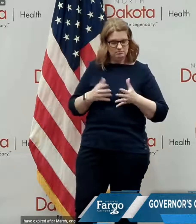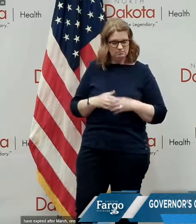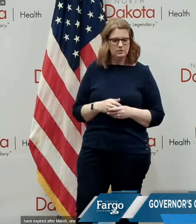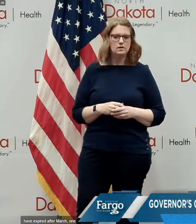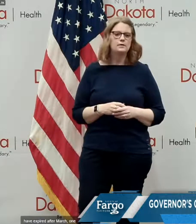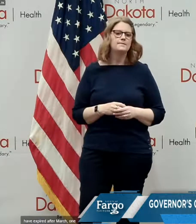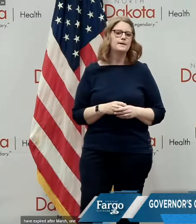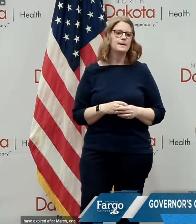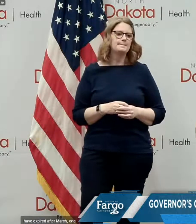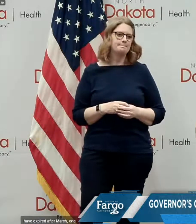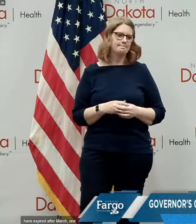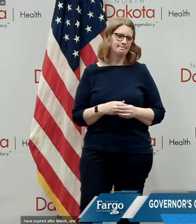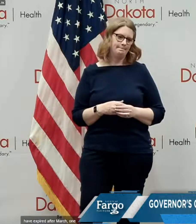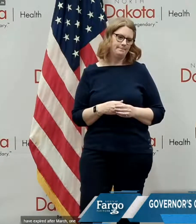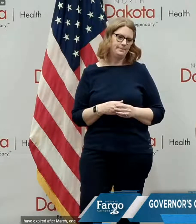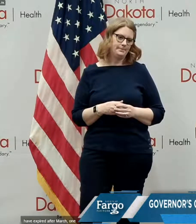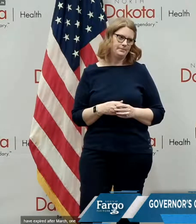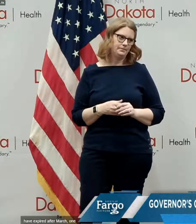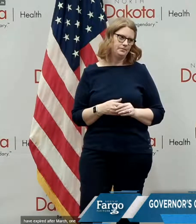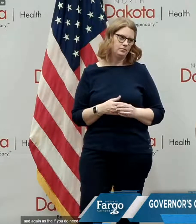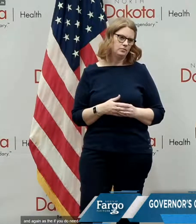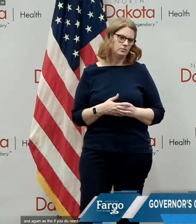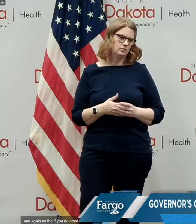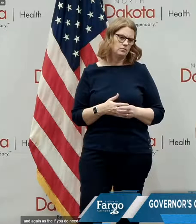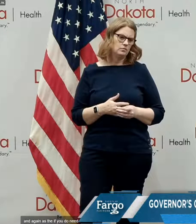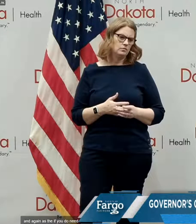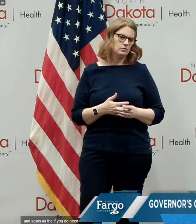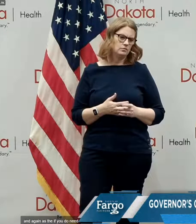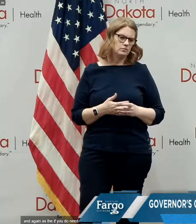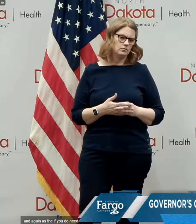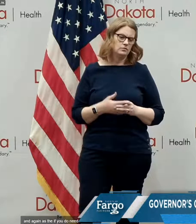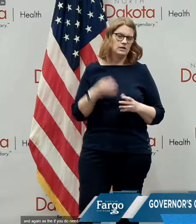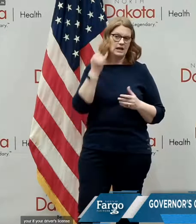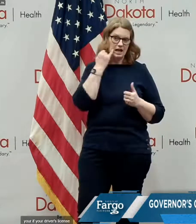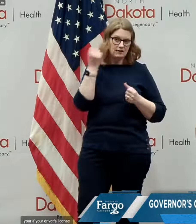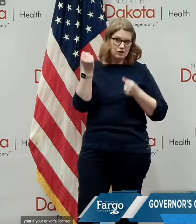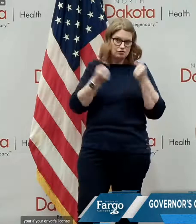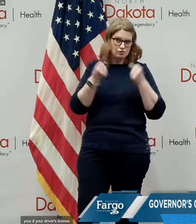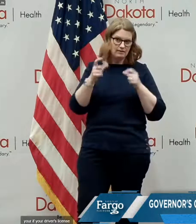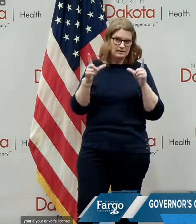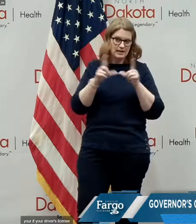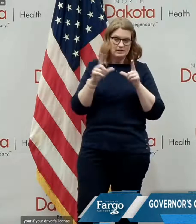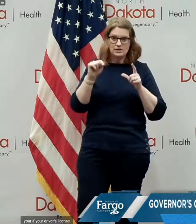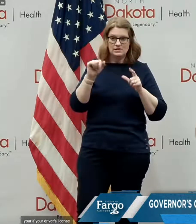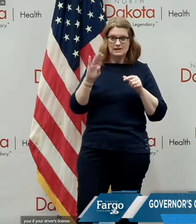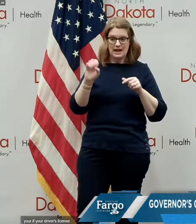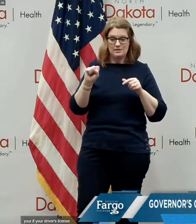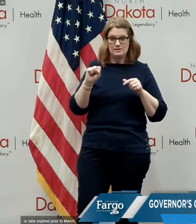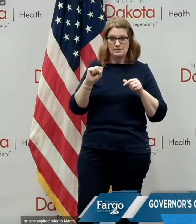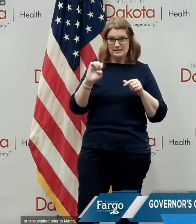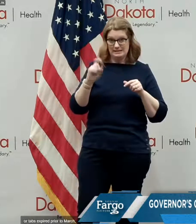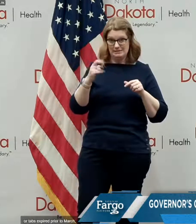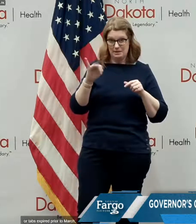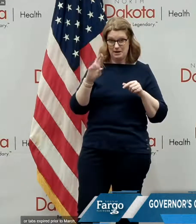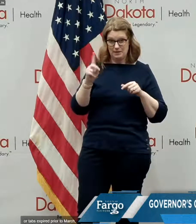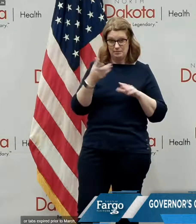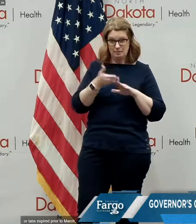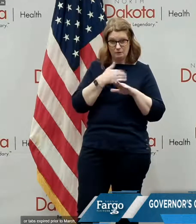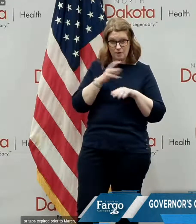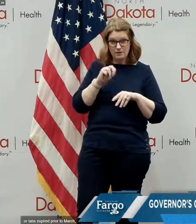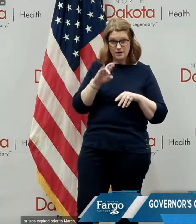if you do need if your driver's license or tabs expired prior to March 1, you do need to renew. So